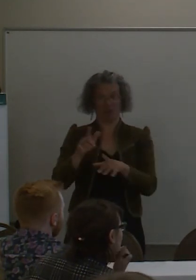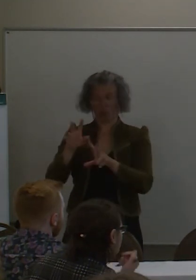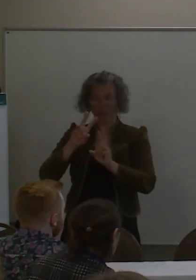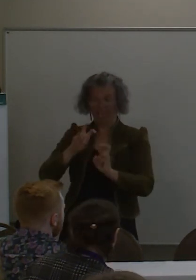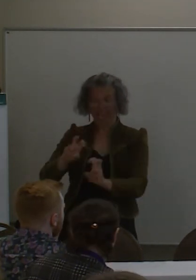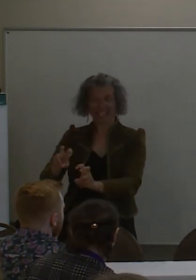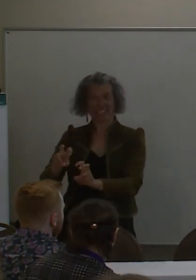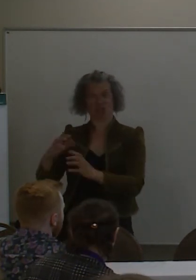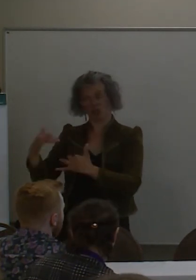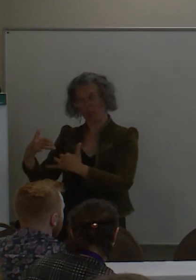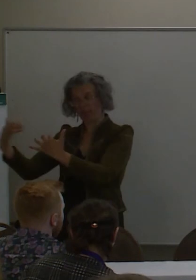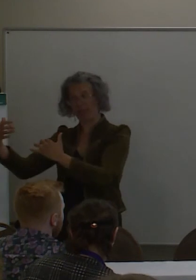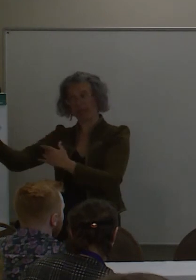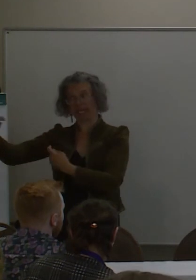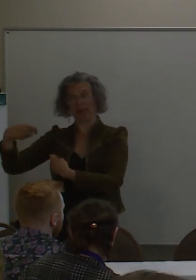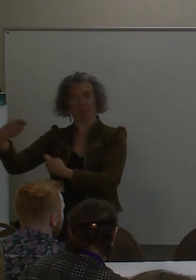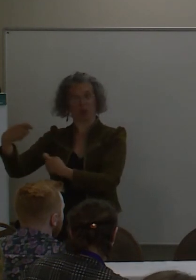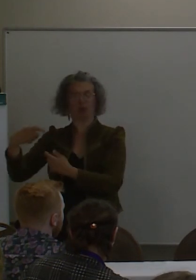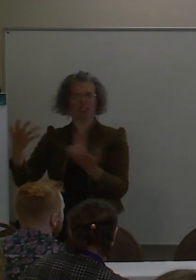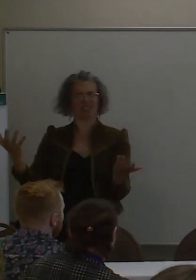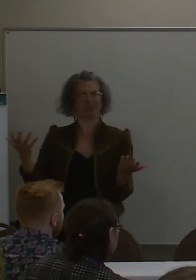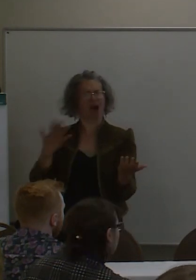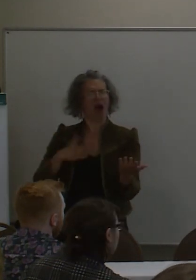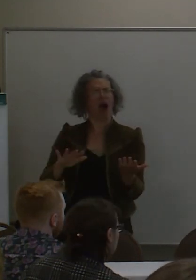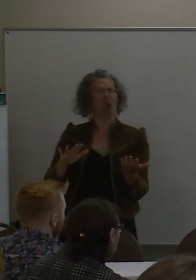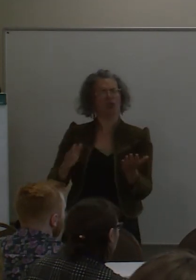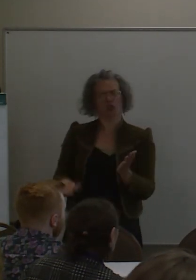public input. So I want to get a rating and commenting